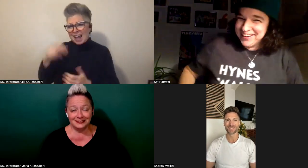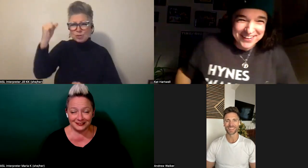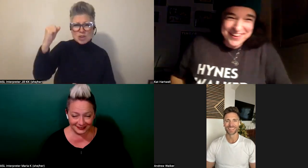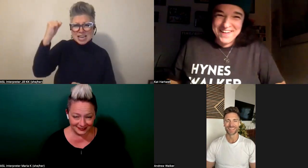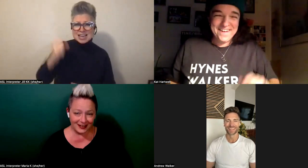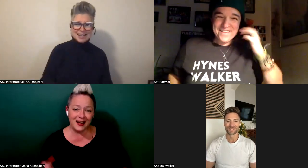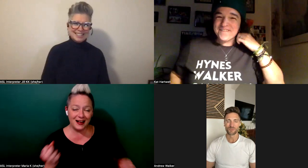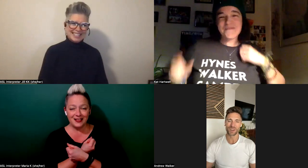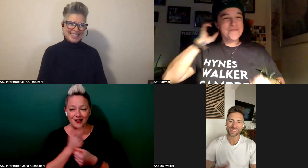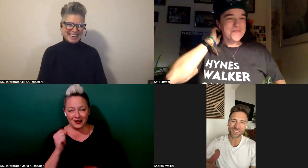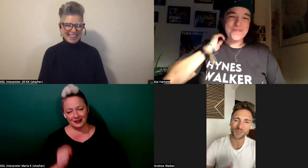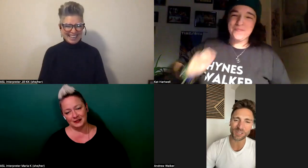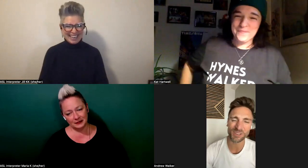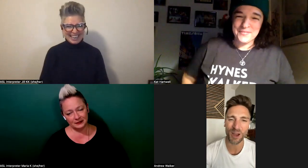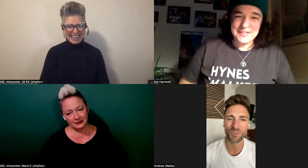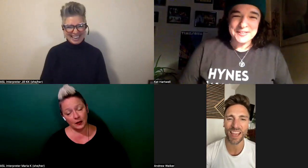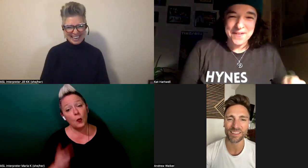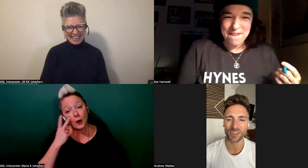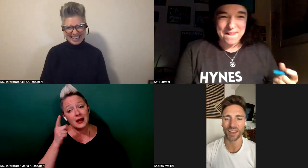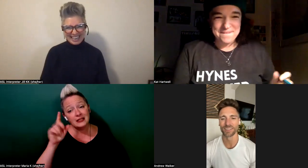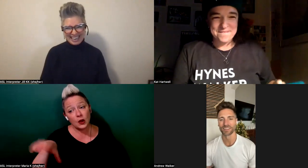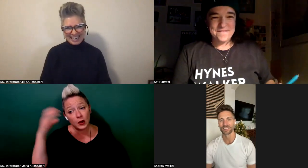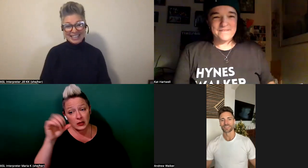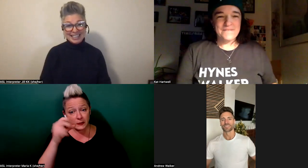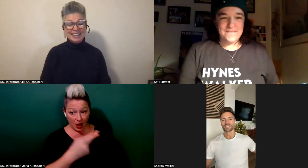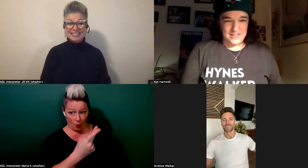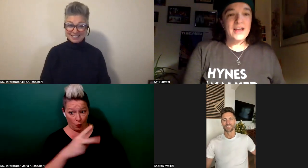I love it. Well, when I see you at Christmas Con, we'll dance, okay?